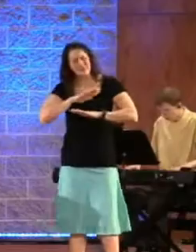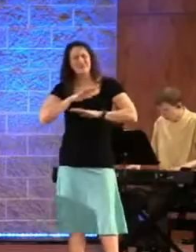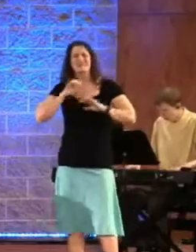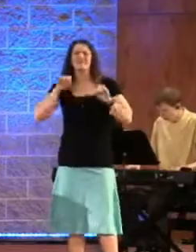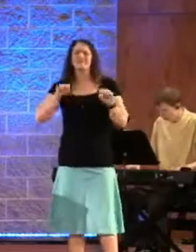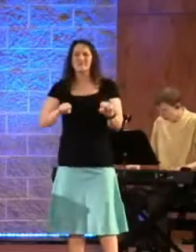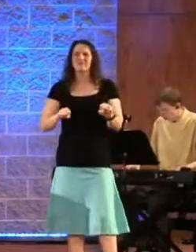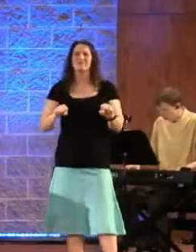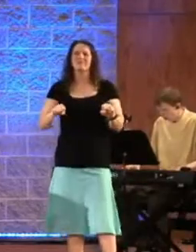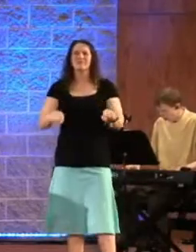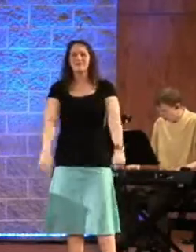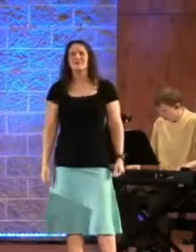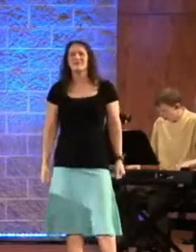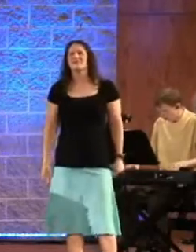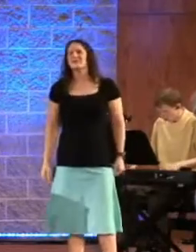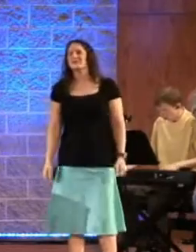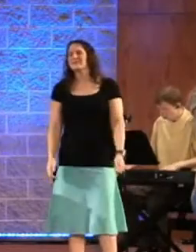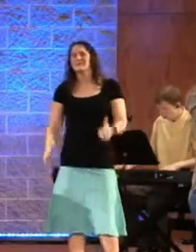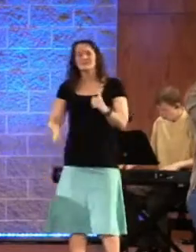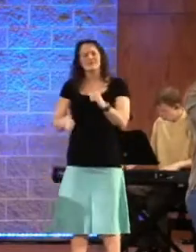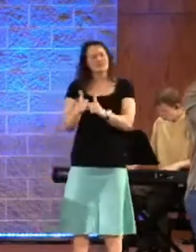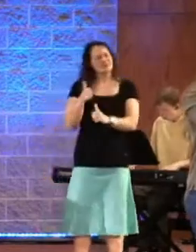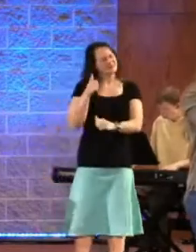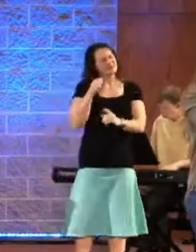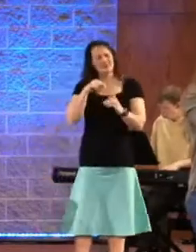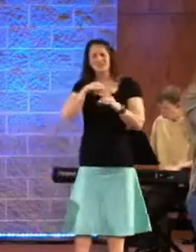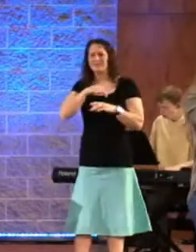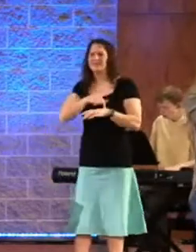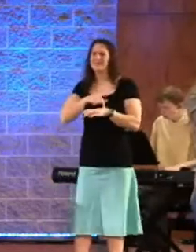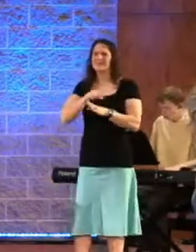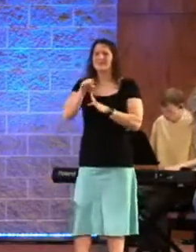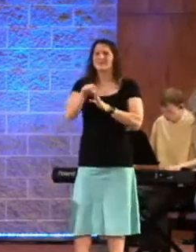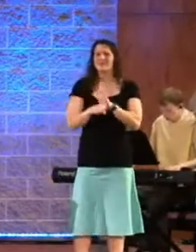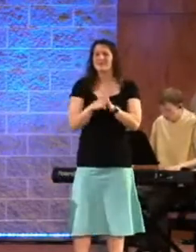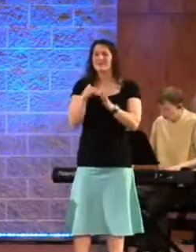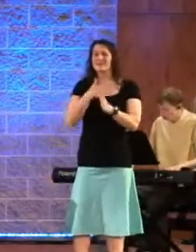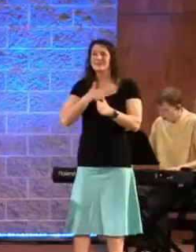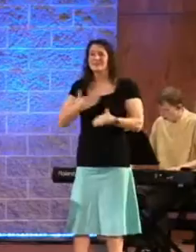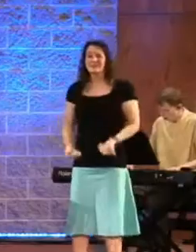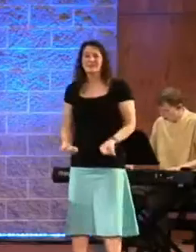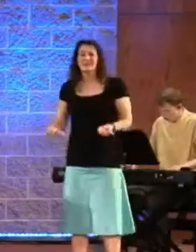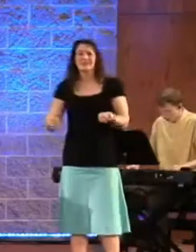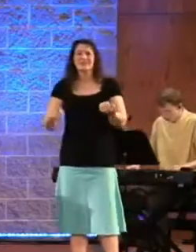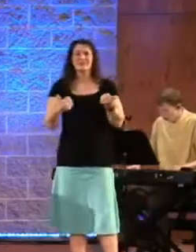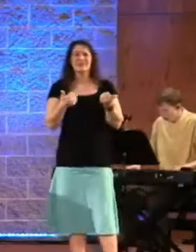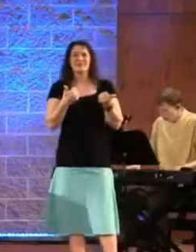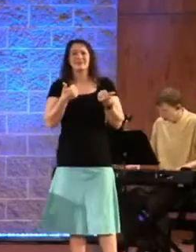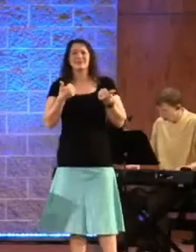season of my life.